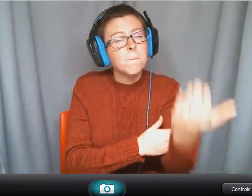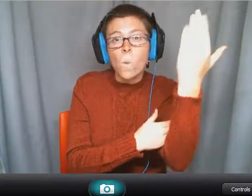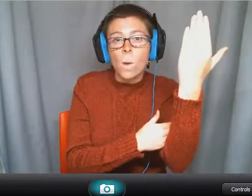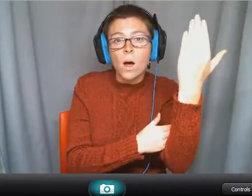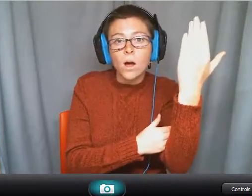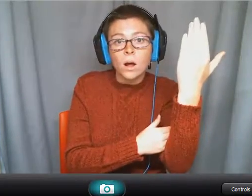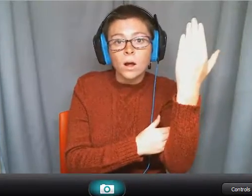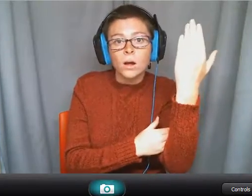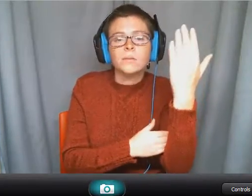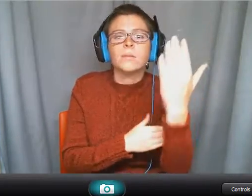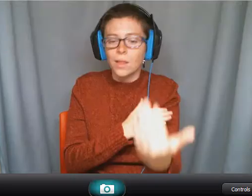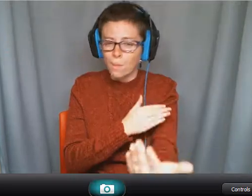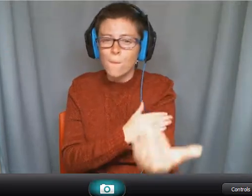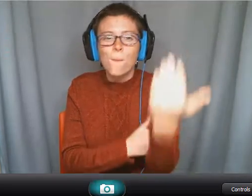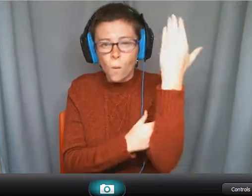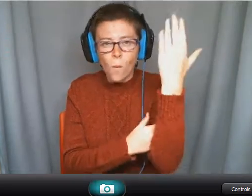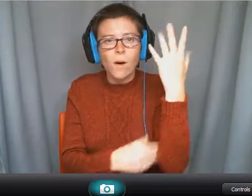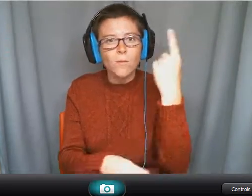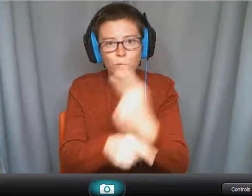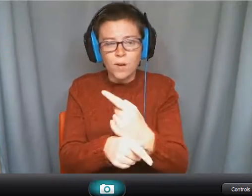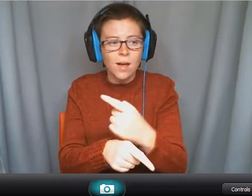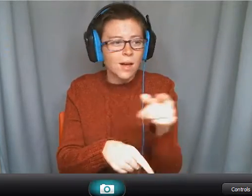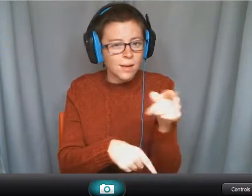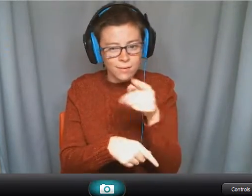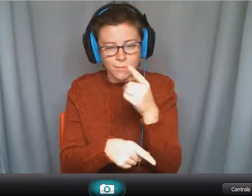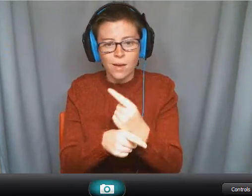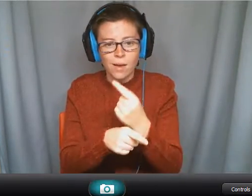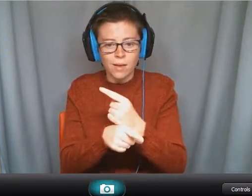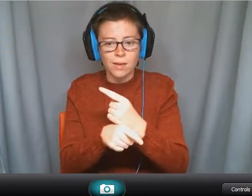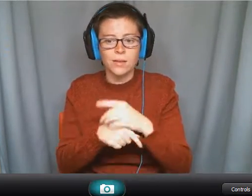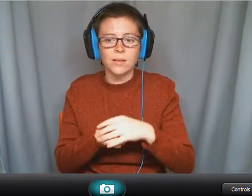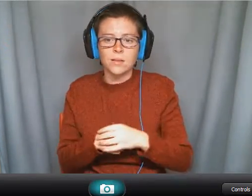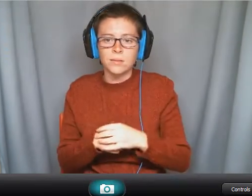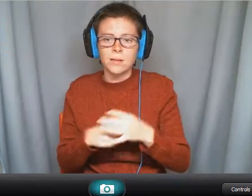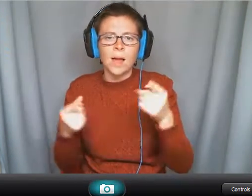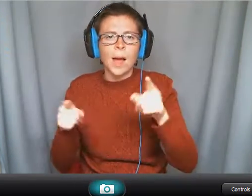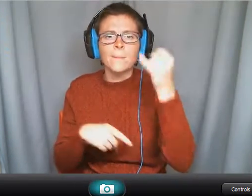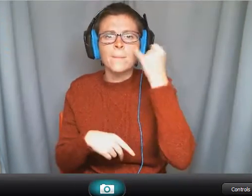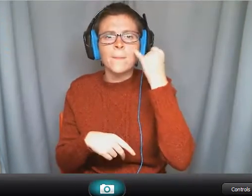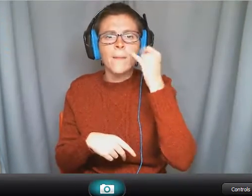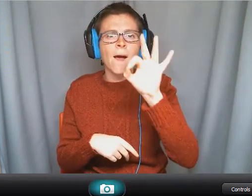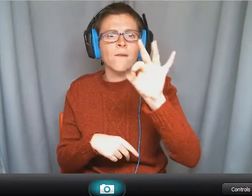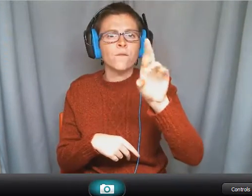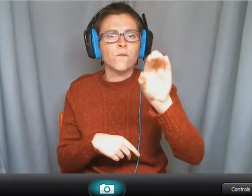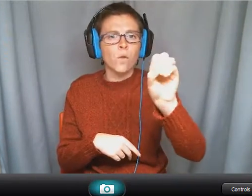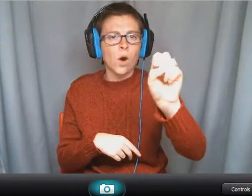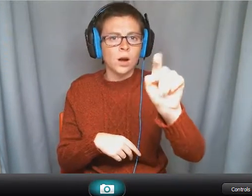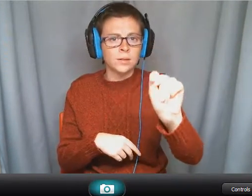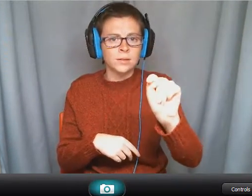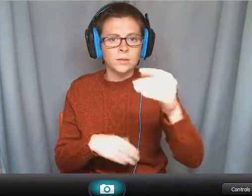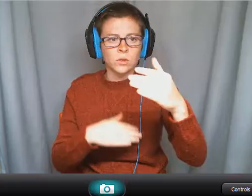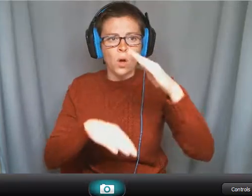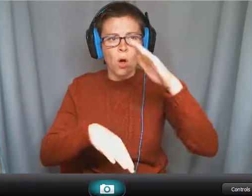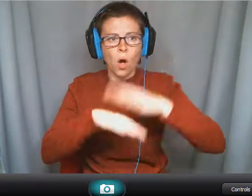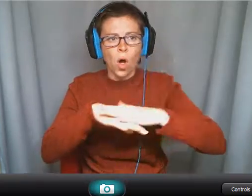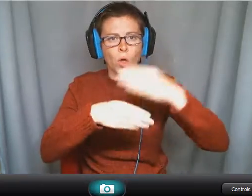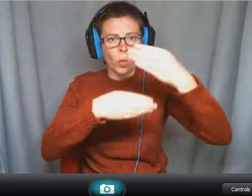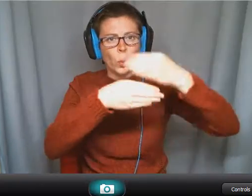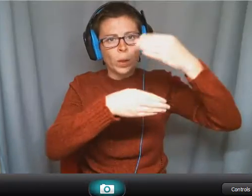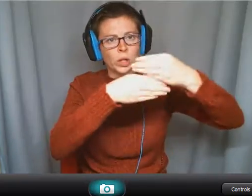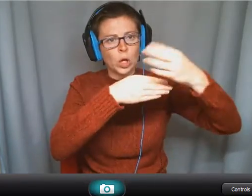In the early morning. What do we like to do when the frost is on the window We pane? write our name. We put our name inside.